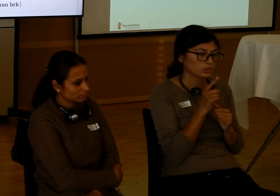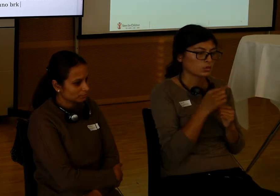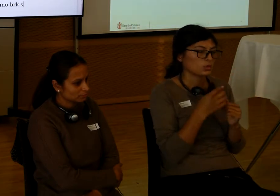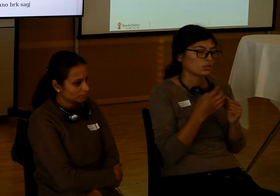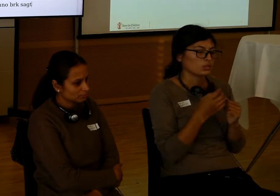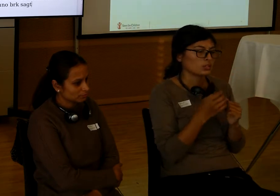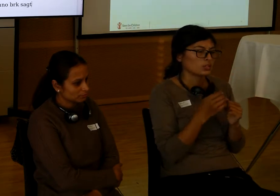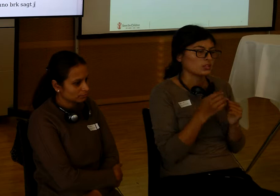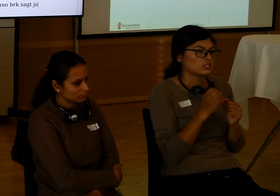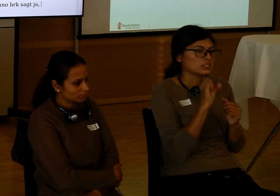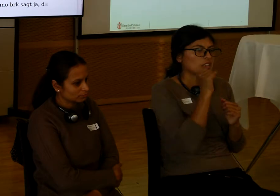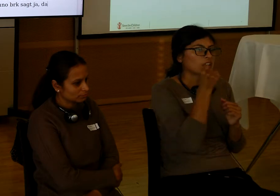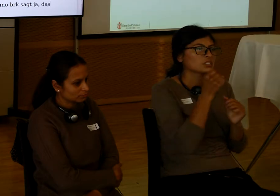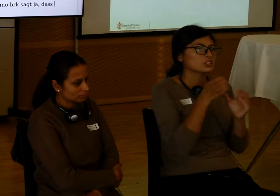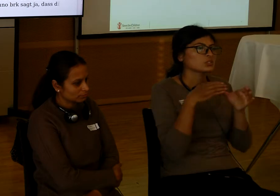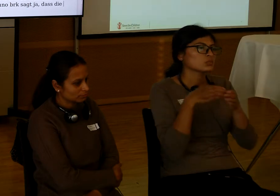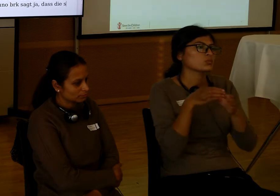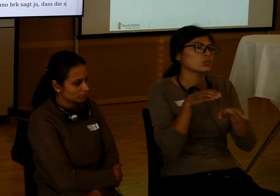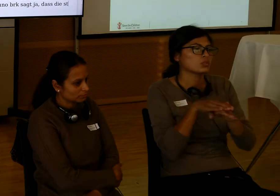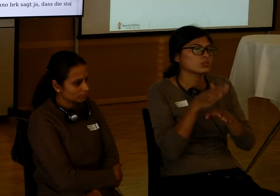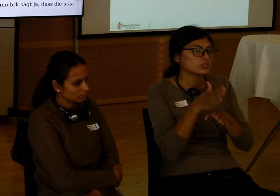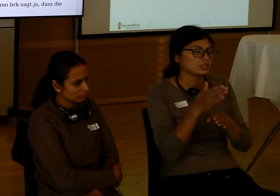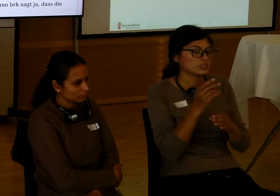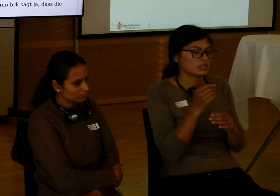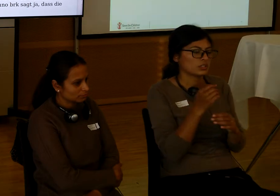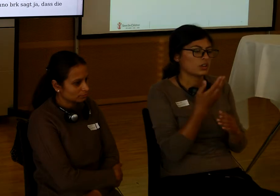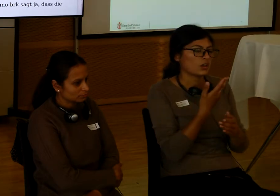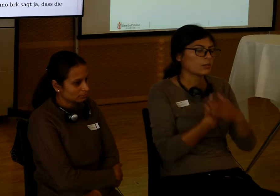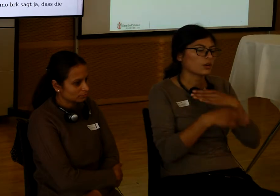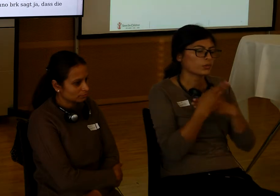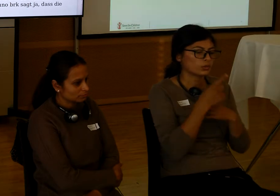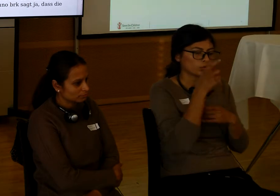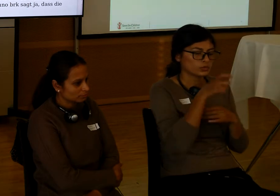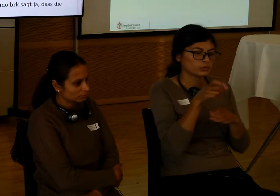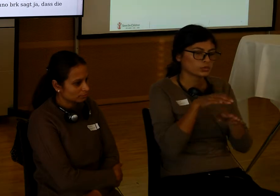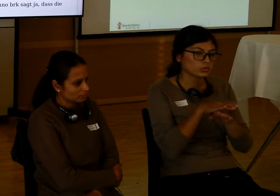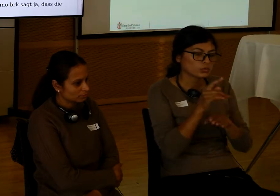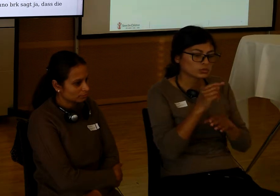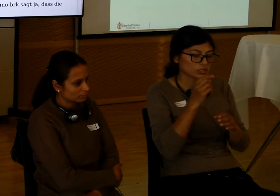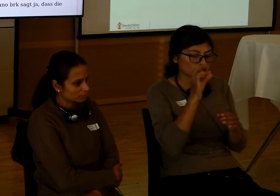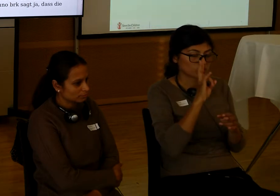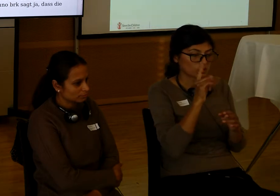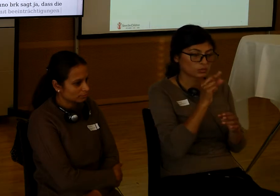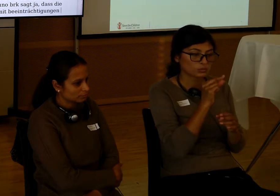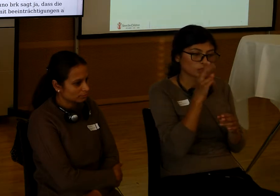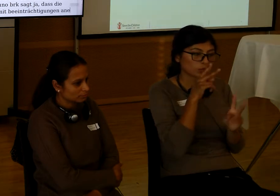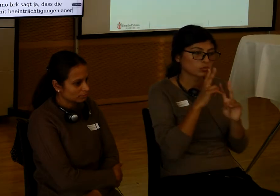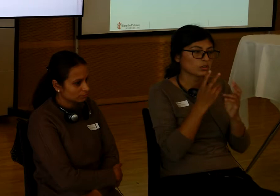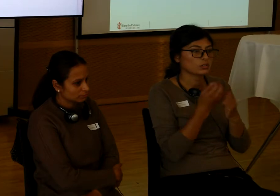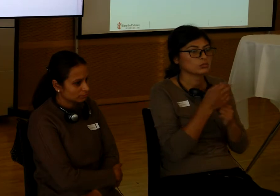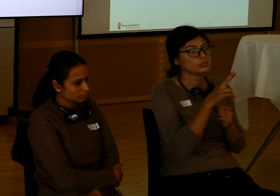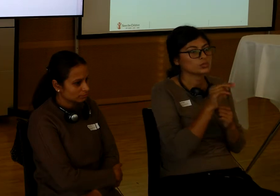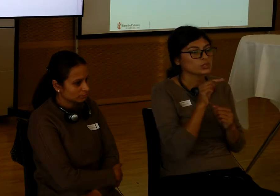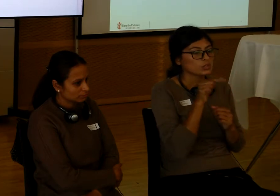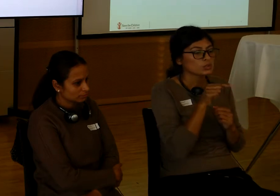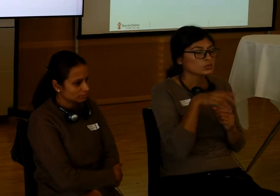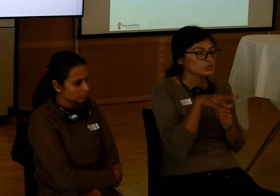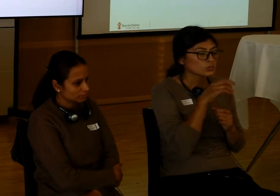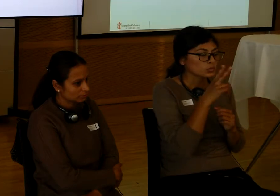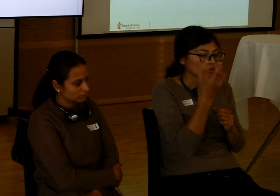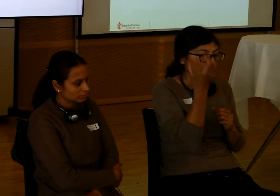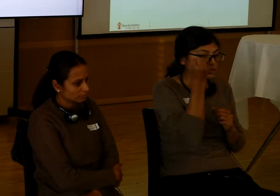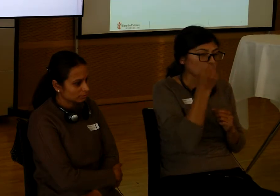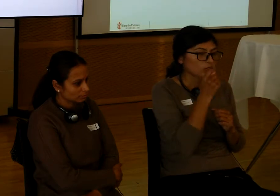parties recognize the rights of persons with disabilities to education, with a view to realizing this